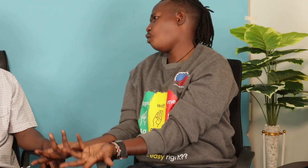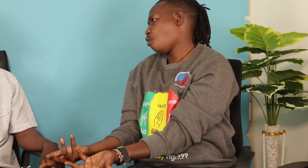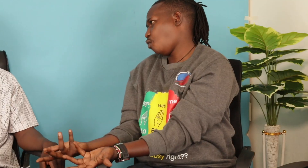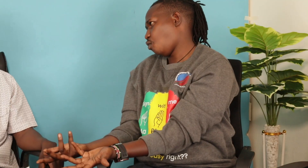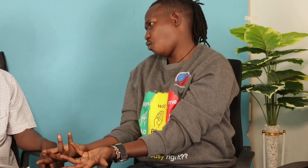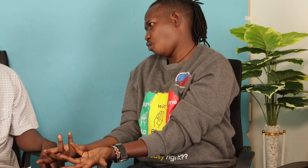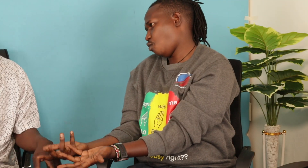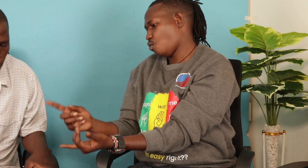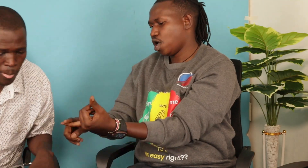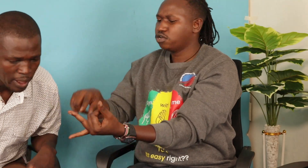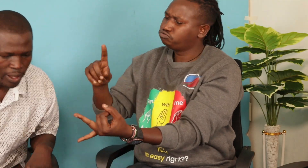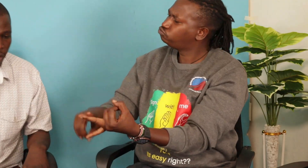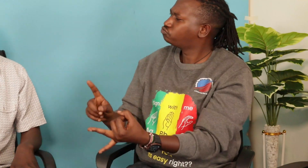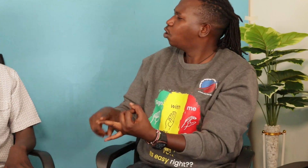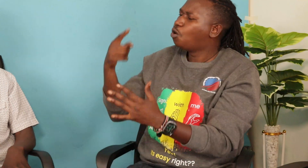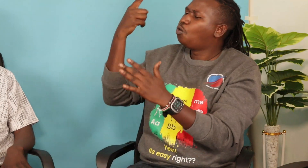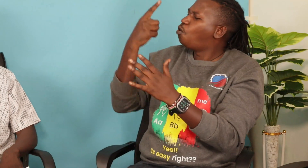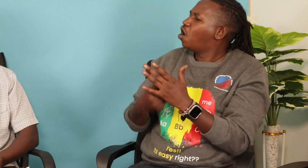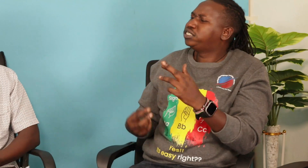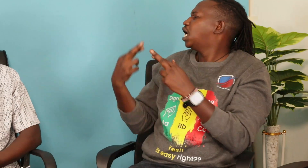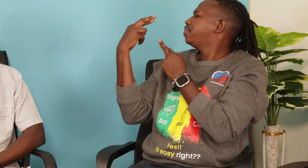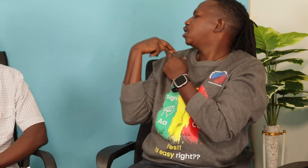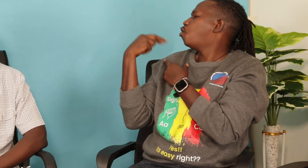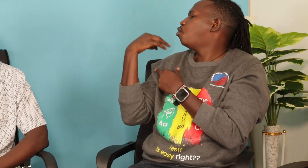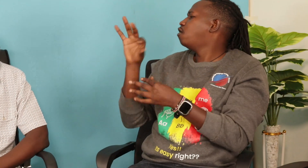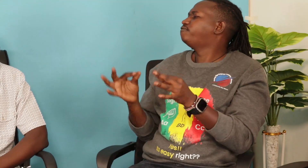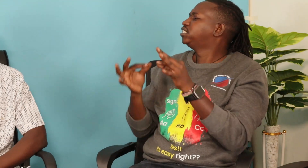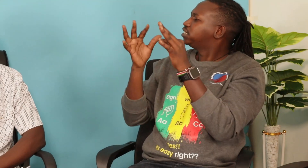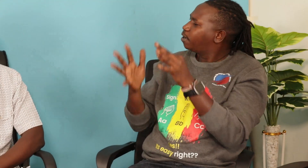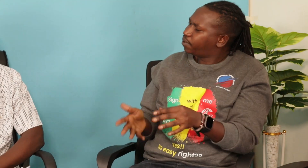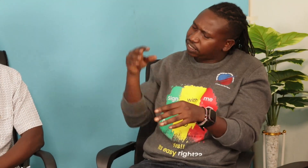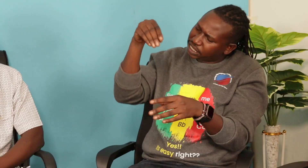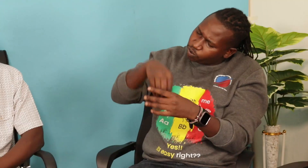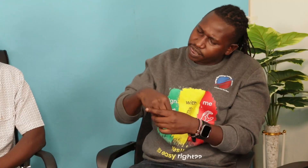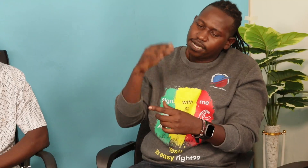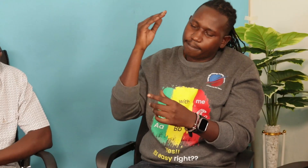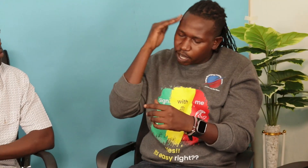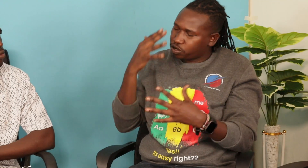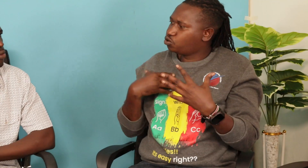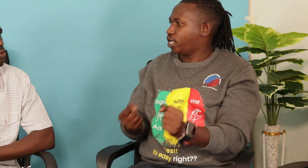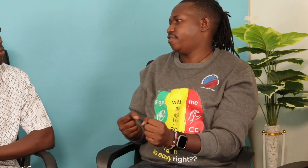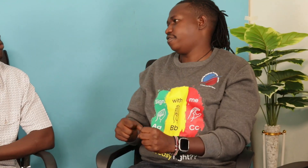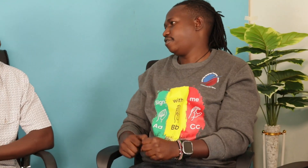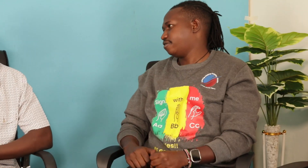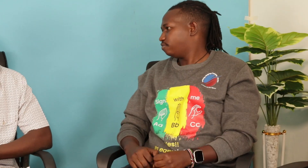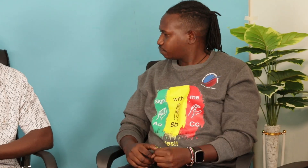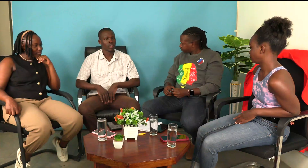to support a deaf man, how is it supposed to be done? And also another thing, what is the role of an interpreter in mental